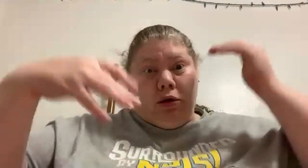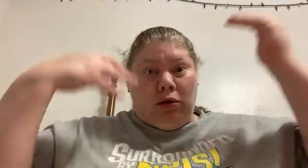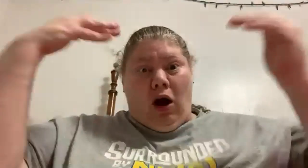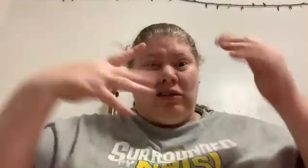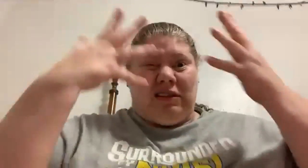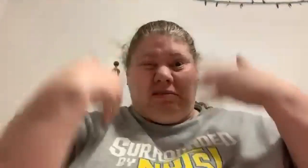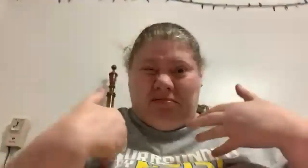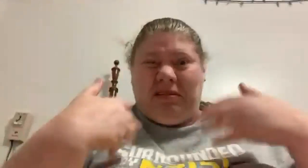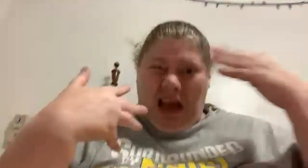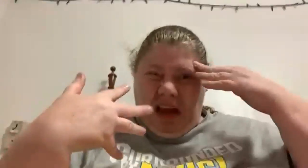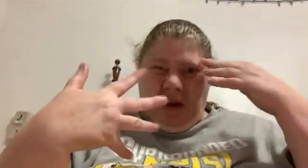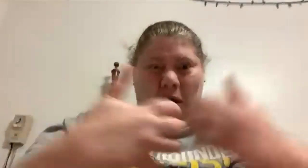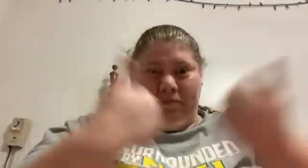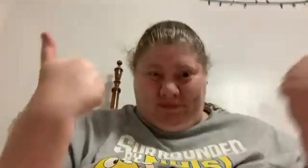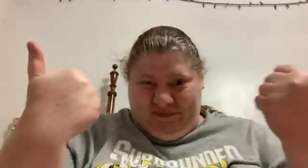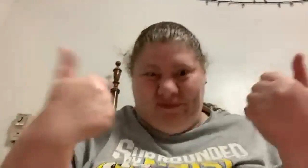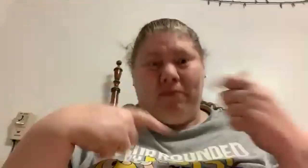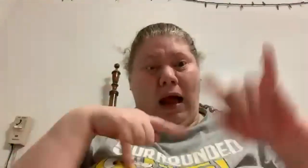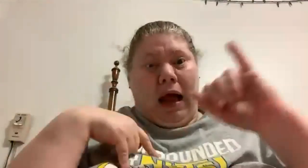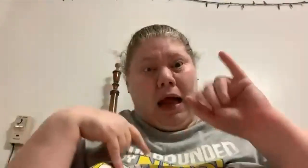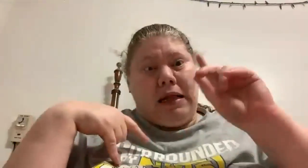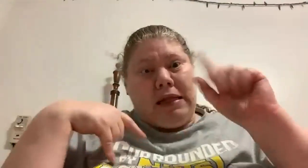Individuals with Disabilities Education Act needs to be cleaned up as well.